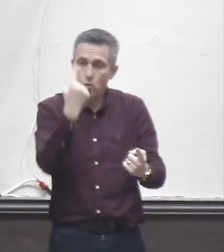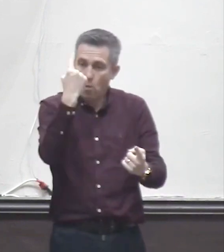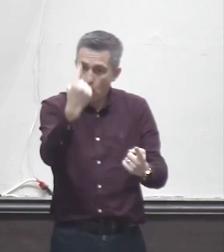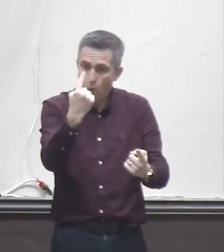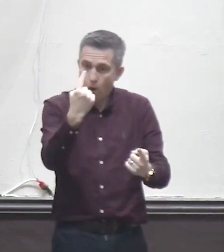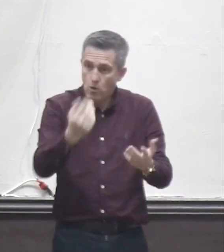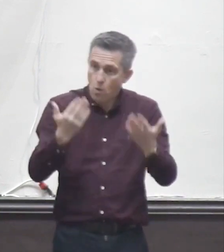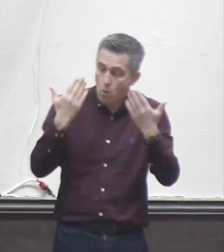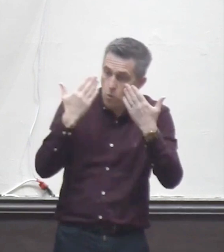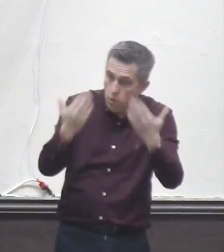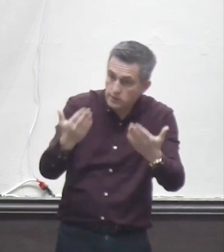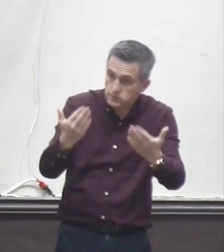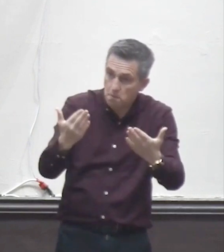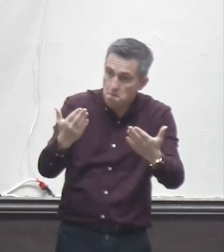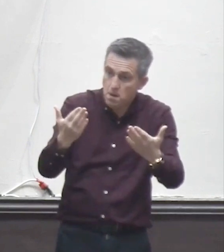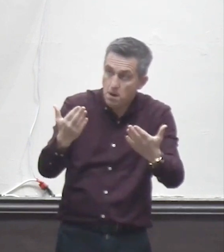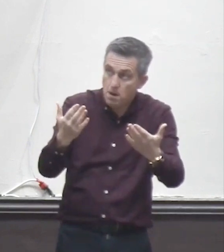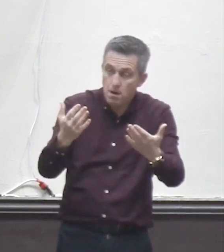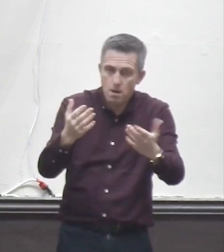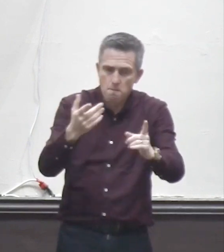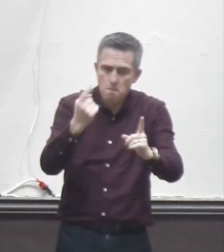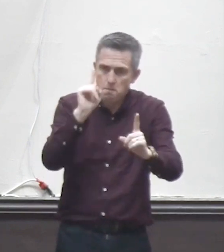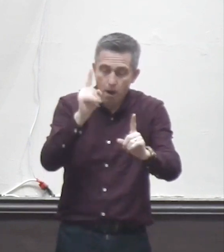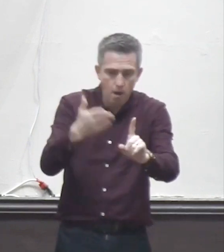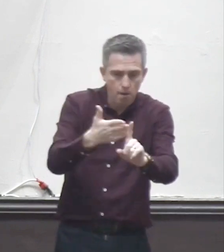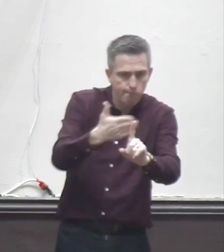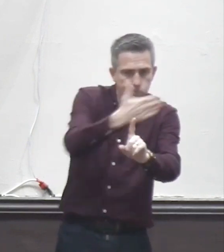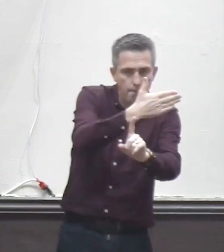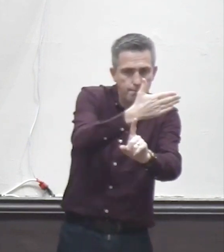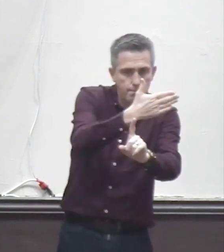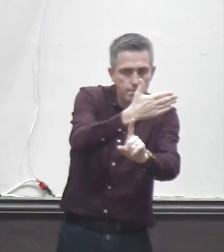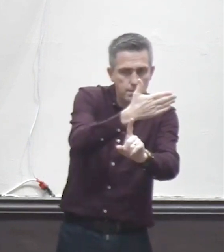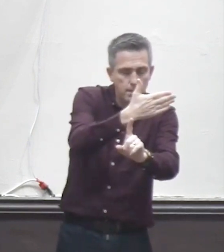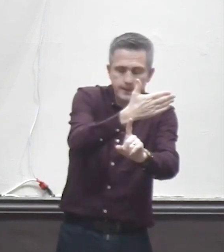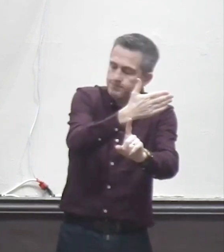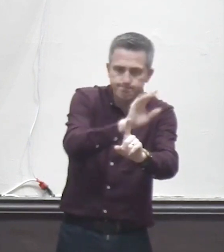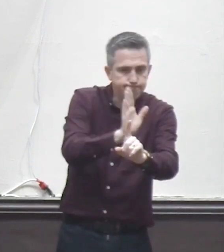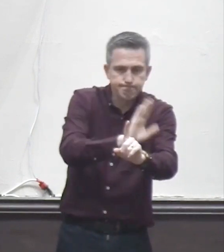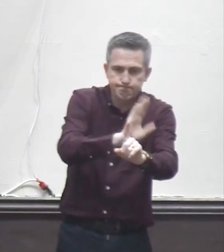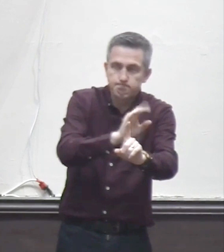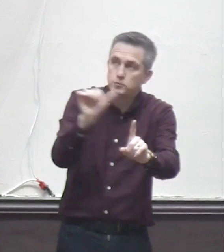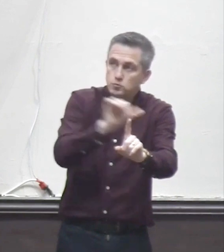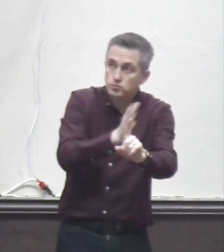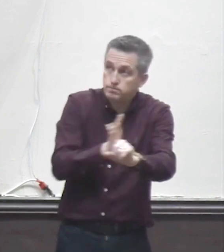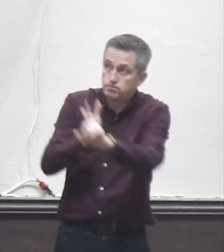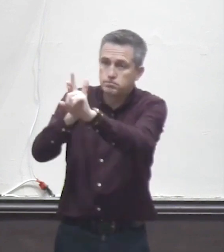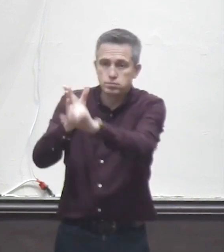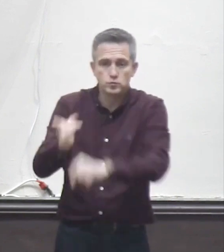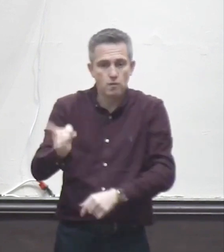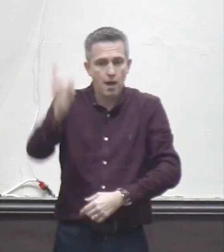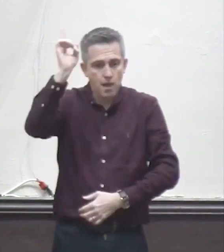and does it for other than Allah, or he does that particular act of worship for something or someone other than